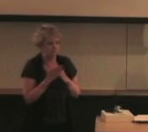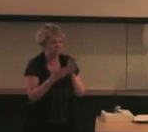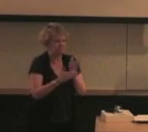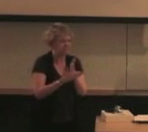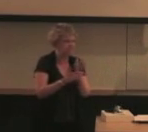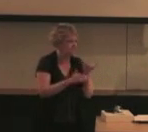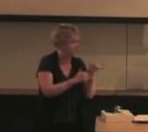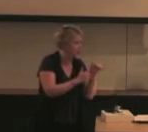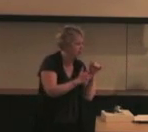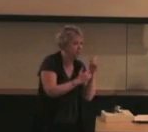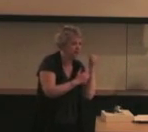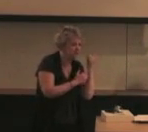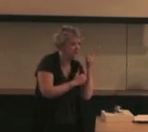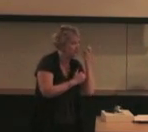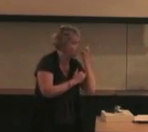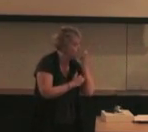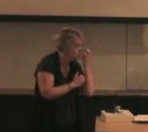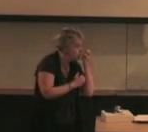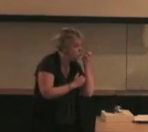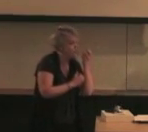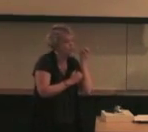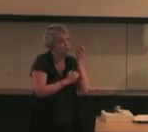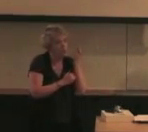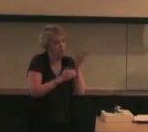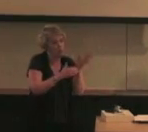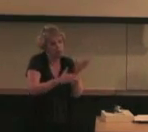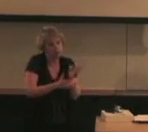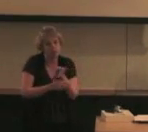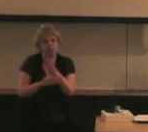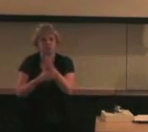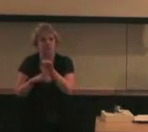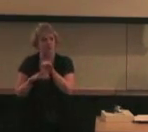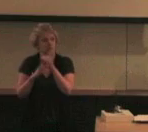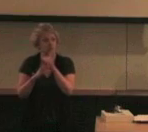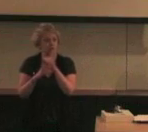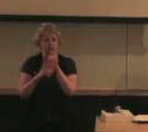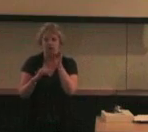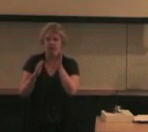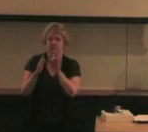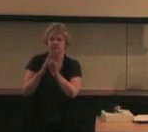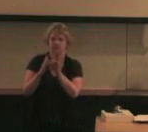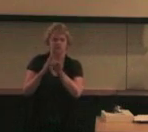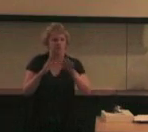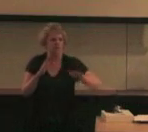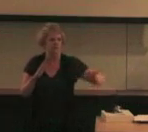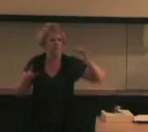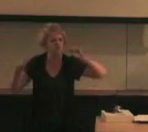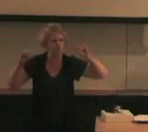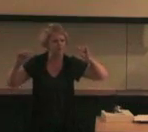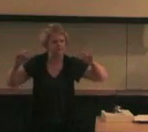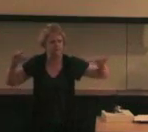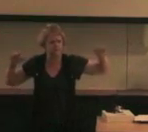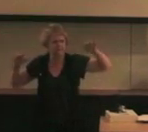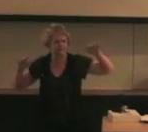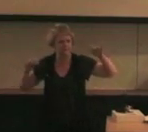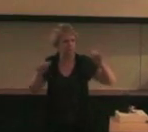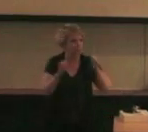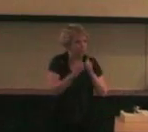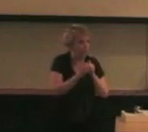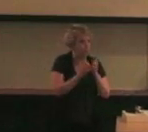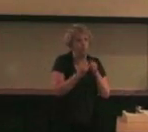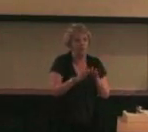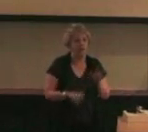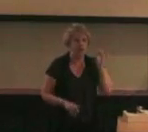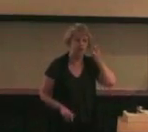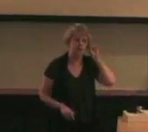from a limited understanding to speech to a limited identification of surrounding noises with or without the use of a hearing